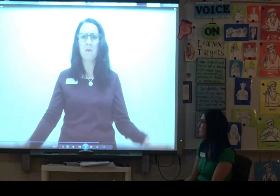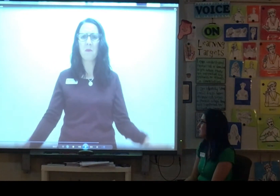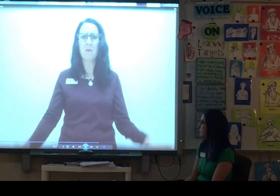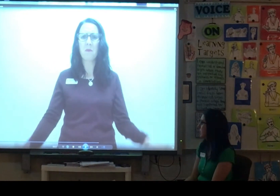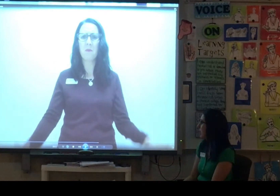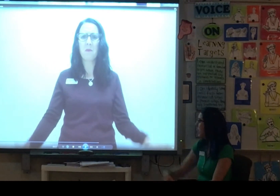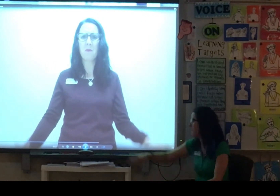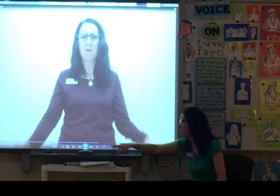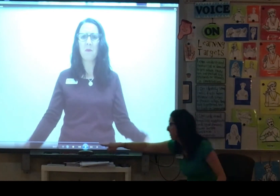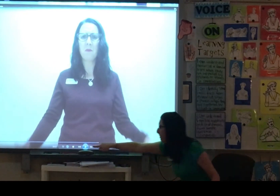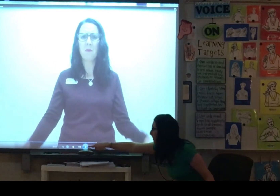Okay?